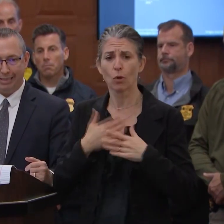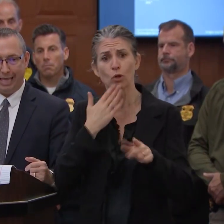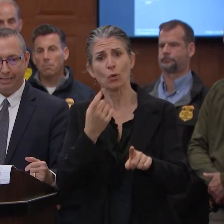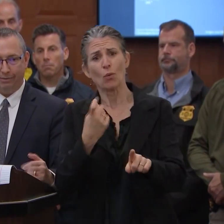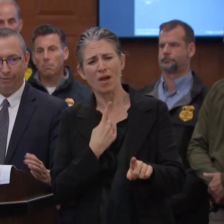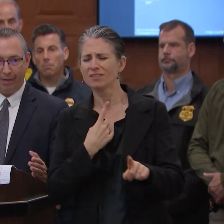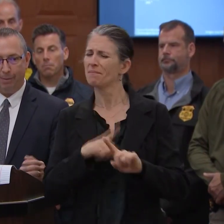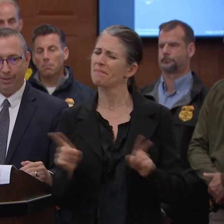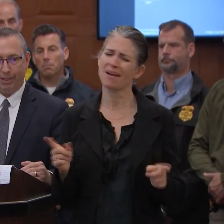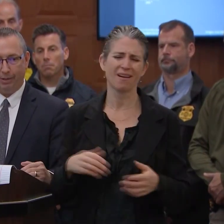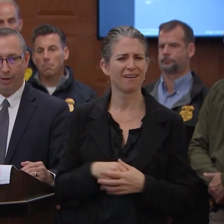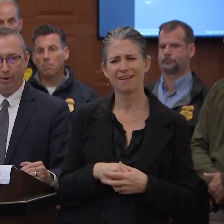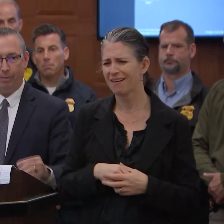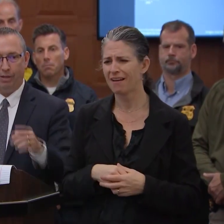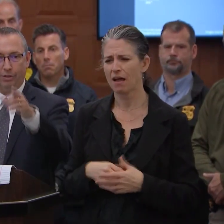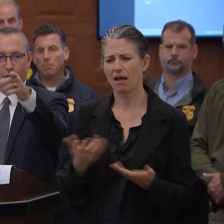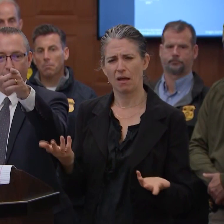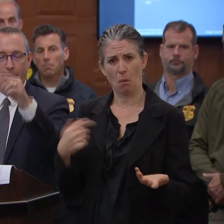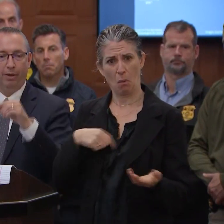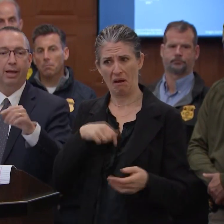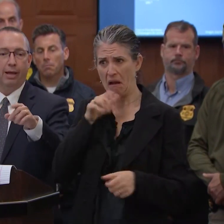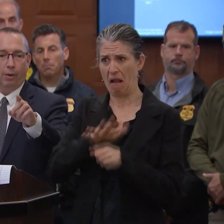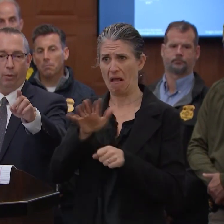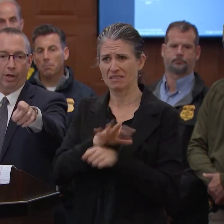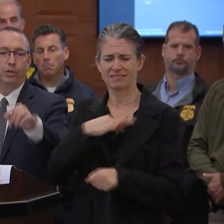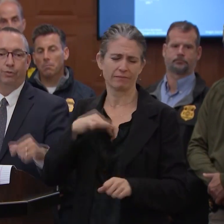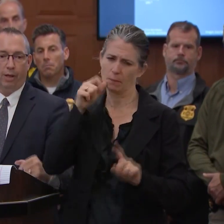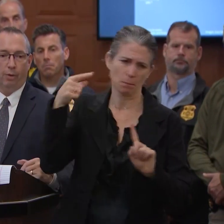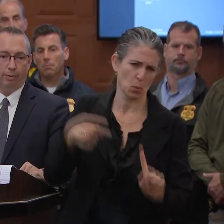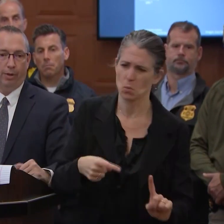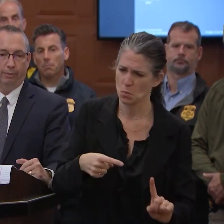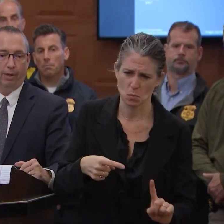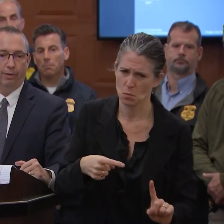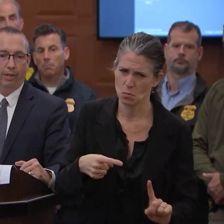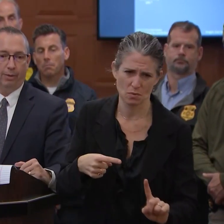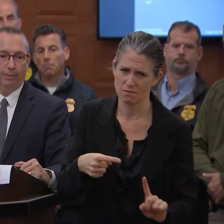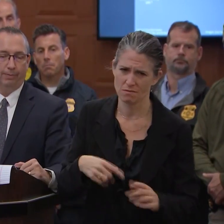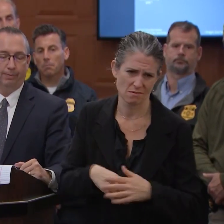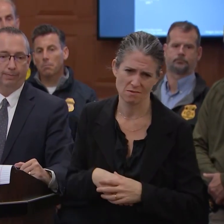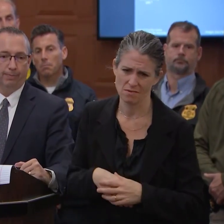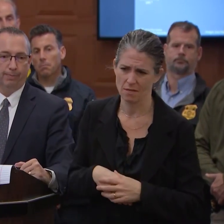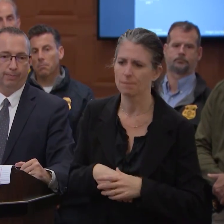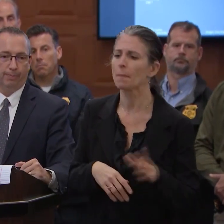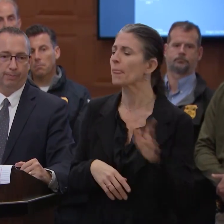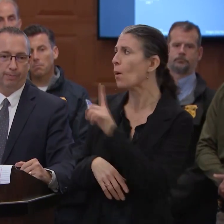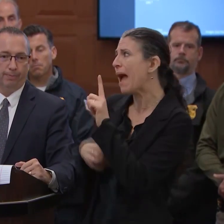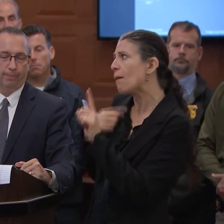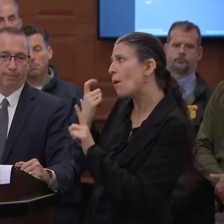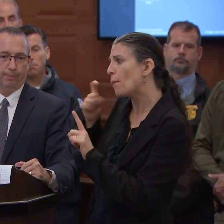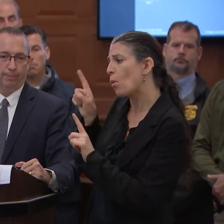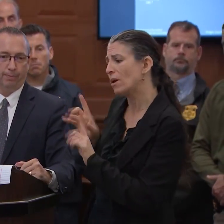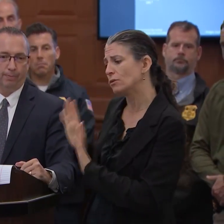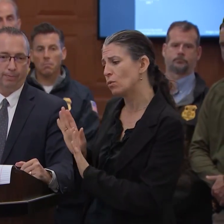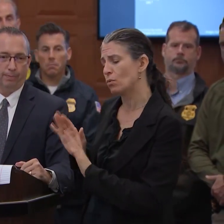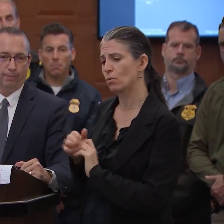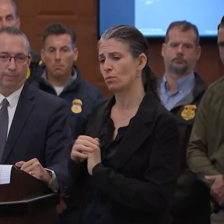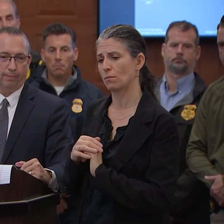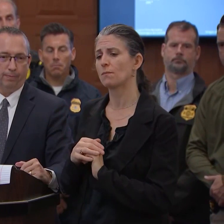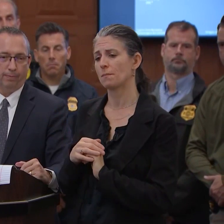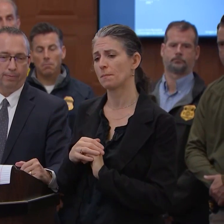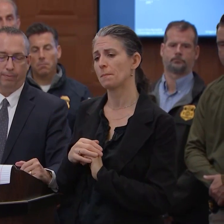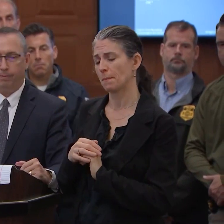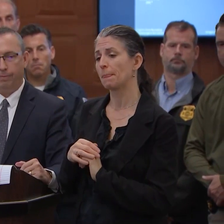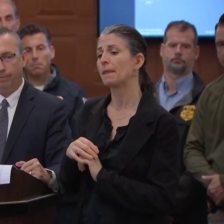resource intensive for that particular area. But sir in the middle, why don't you follow up? Go ahead, I'll give you that one. Those two searches, was it just the